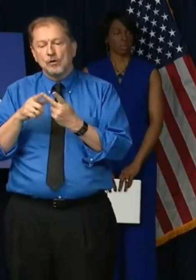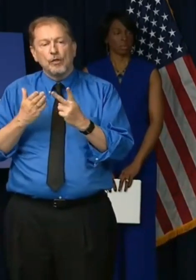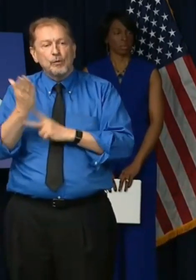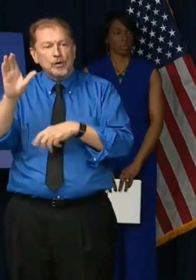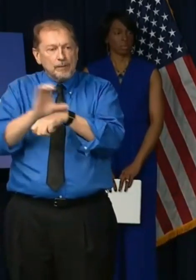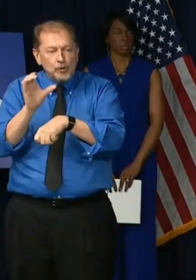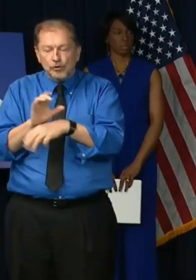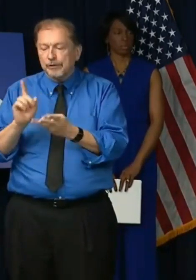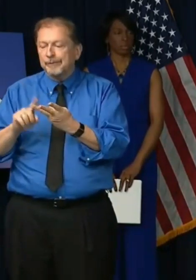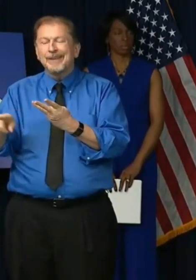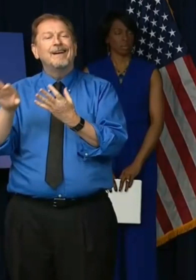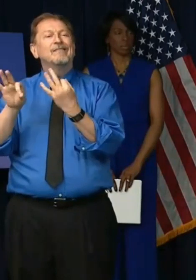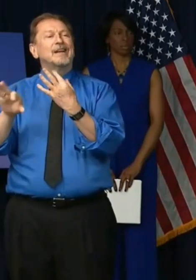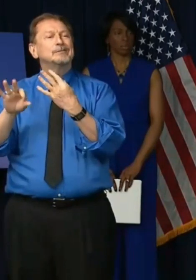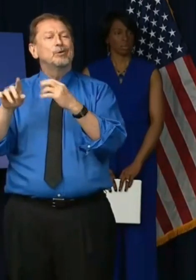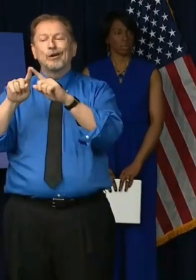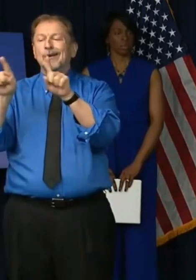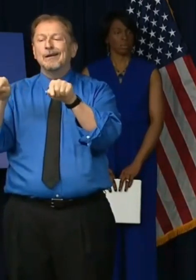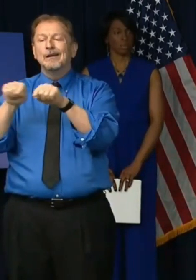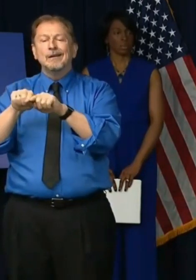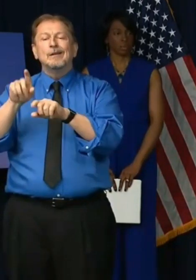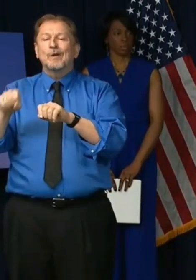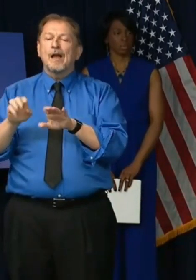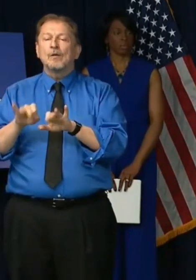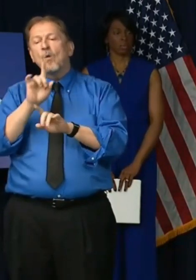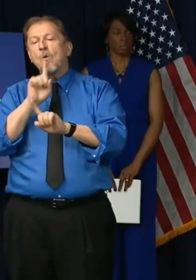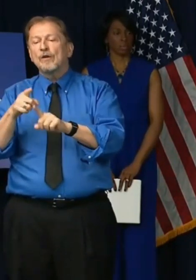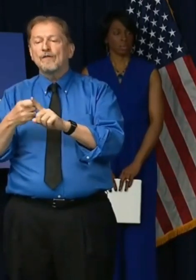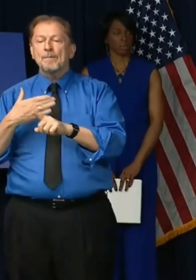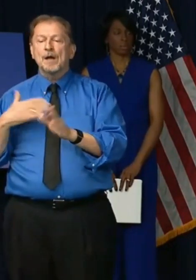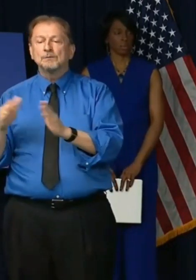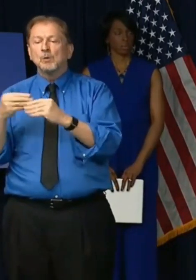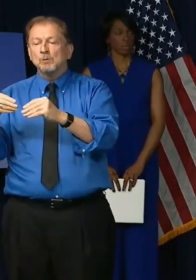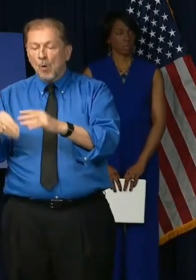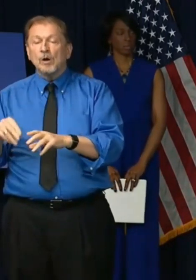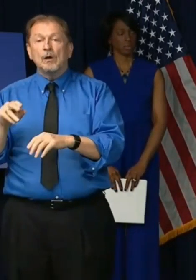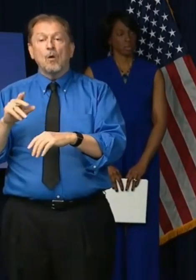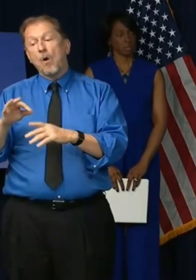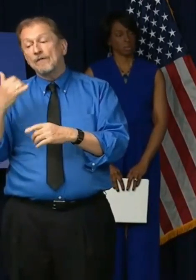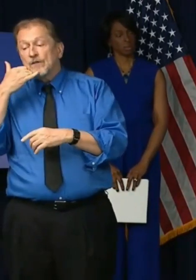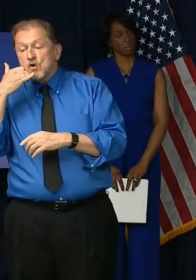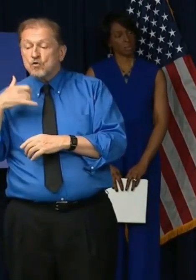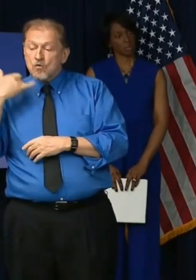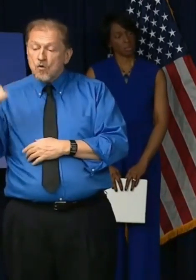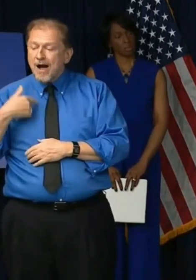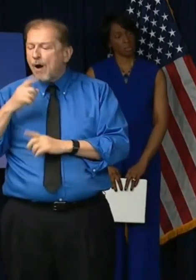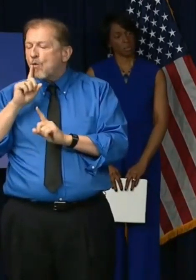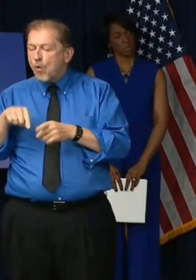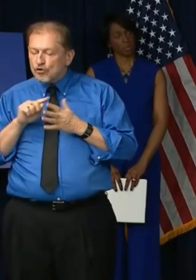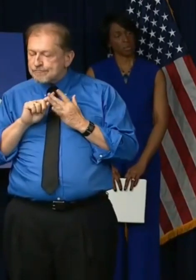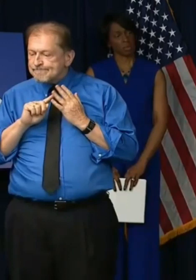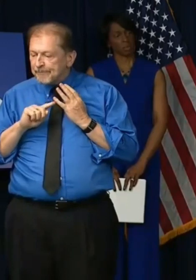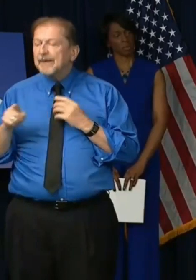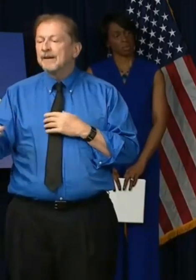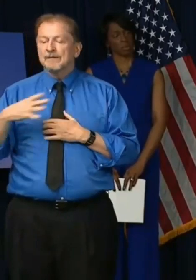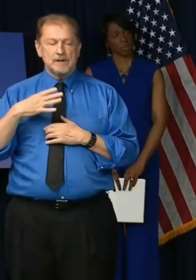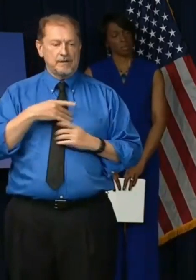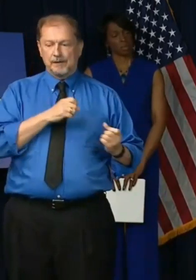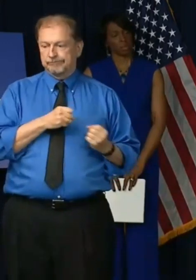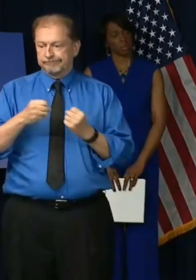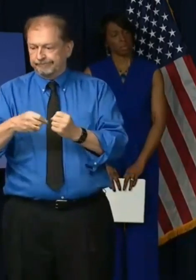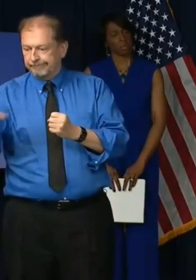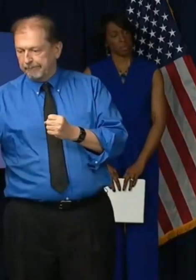and to the extent that they don't, they have a phone number, and people can take orders over the phone in order to deliver on those orders. They can